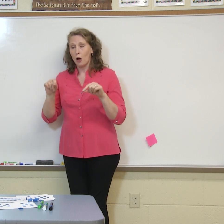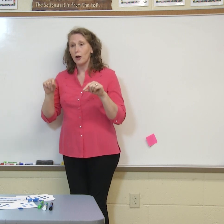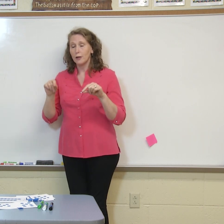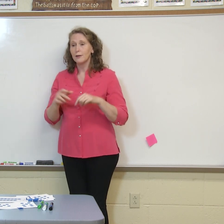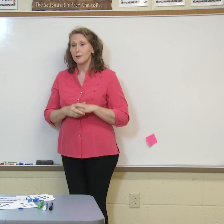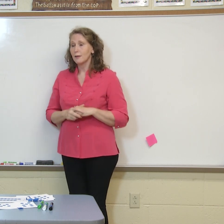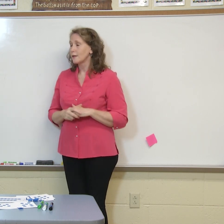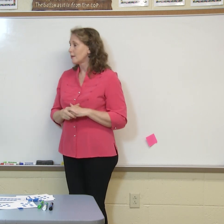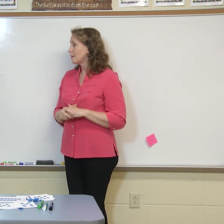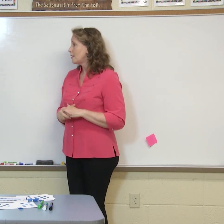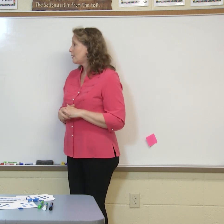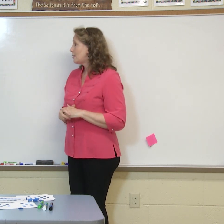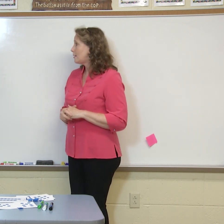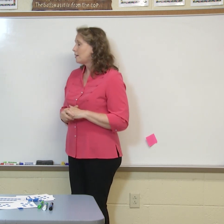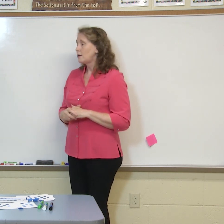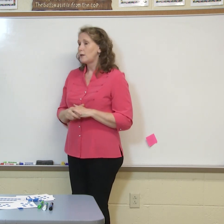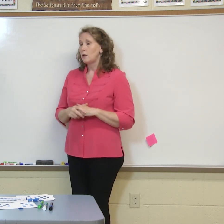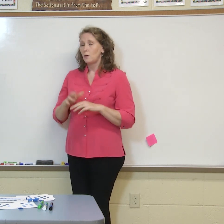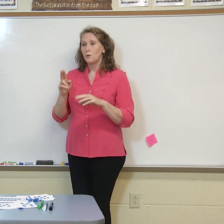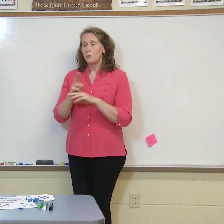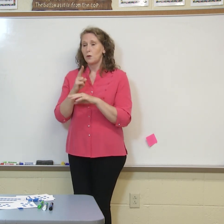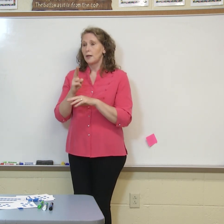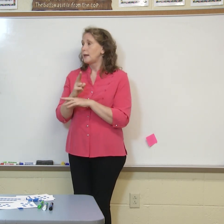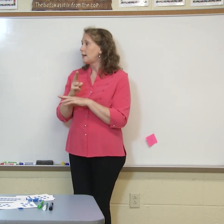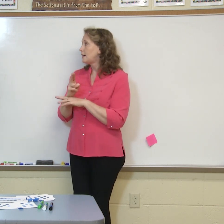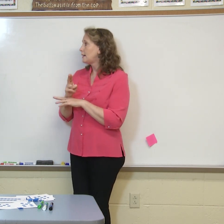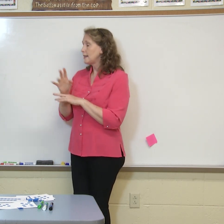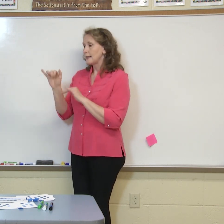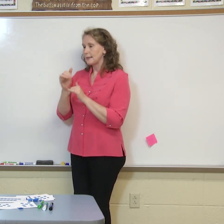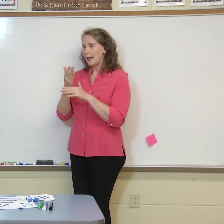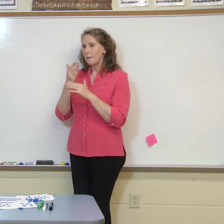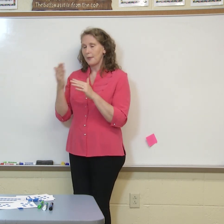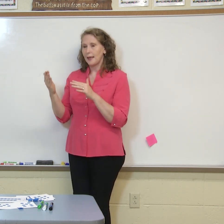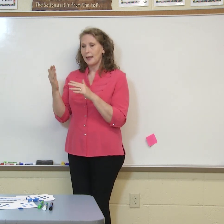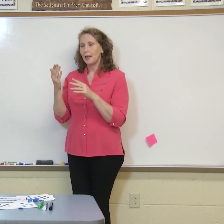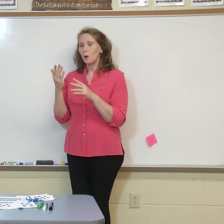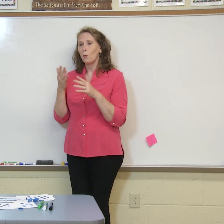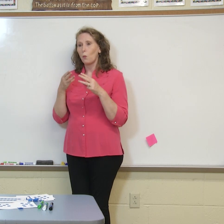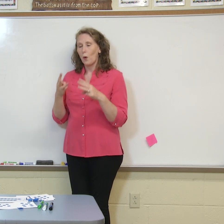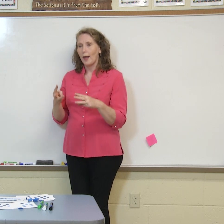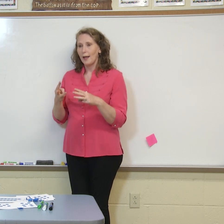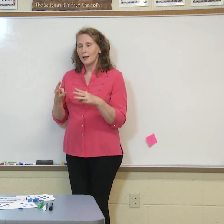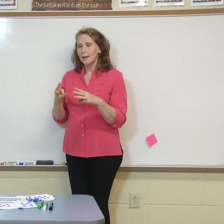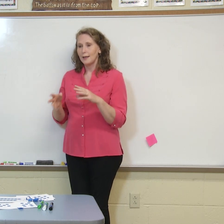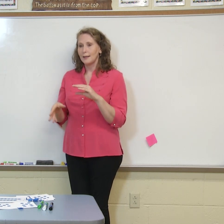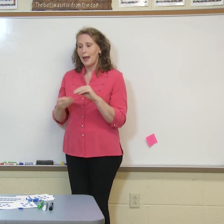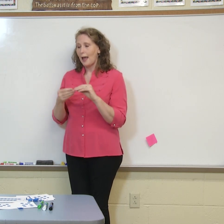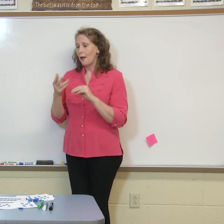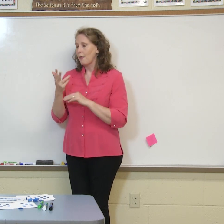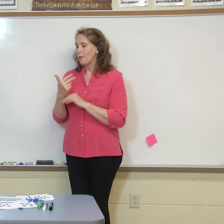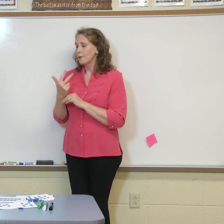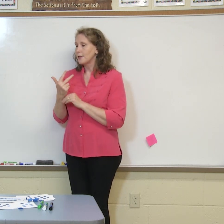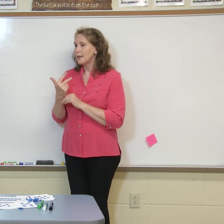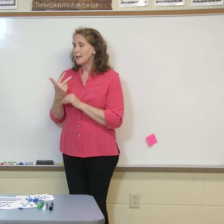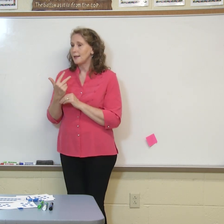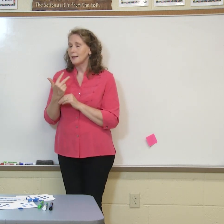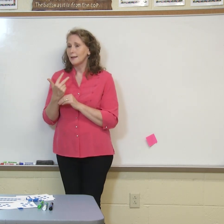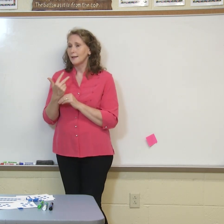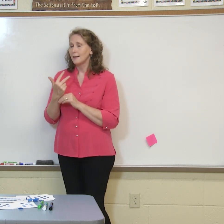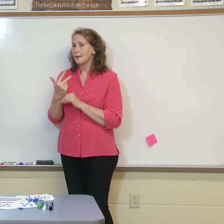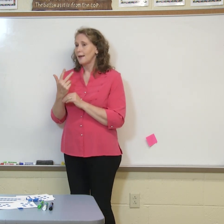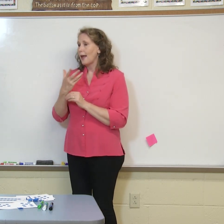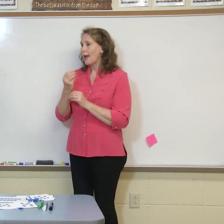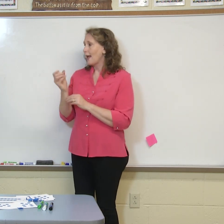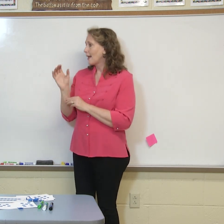far. We could use the same thinking strategies to add 13